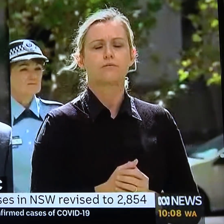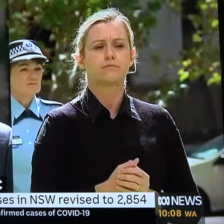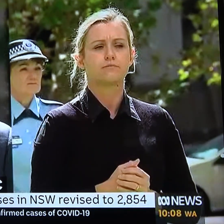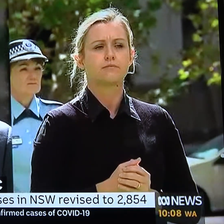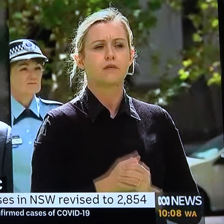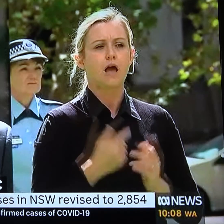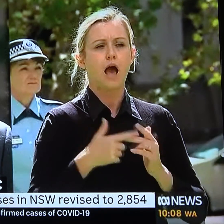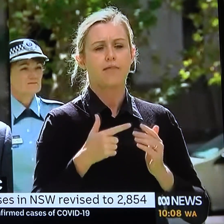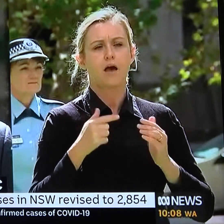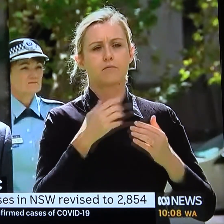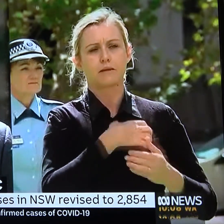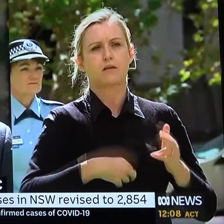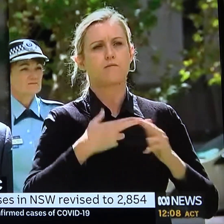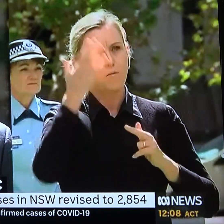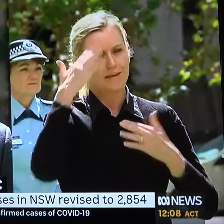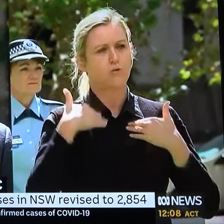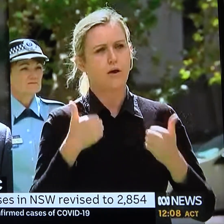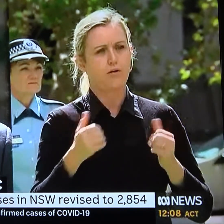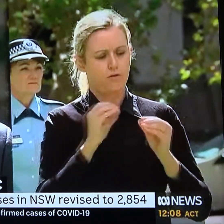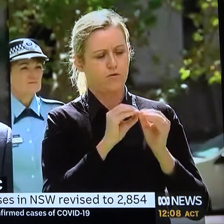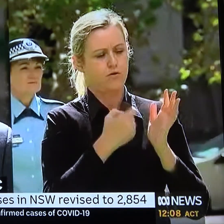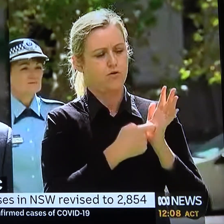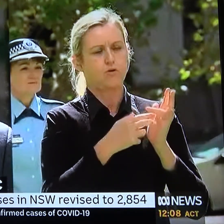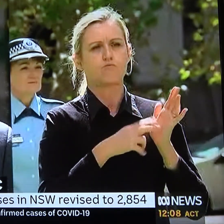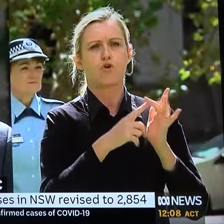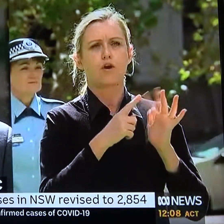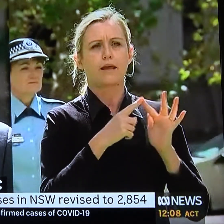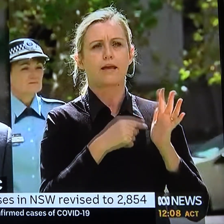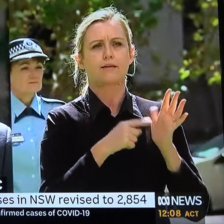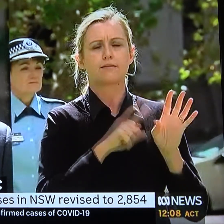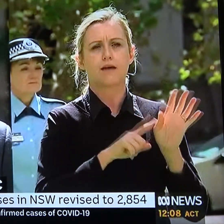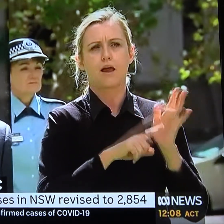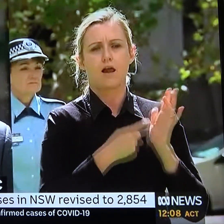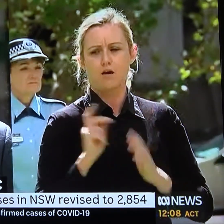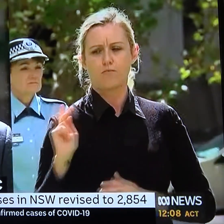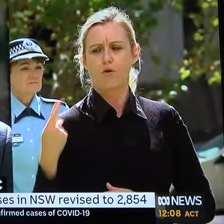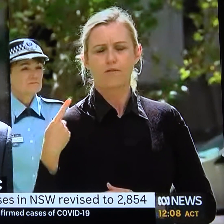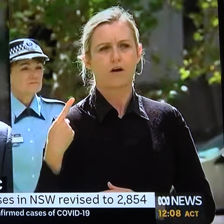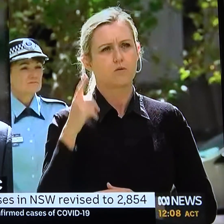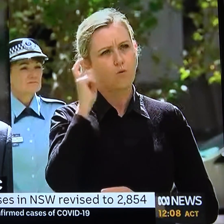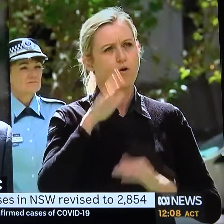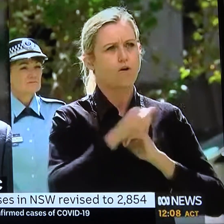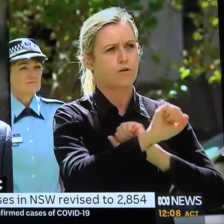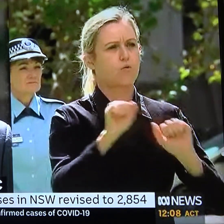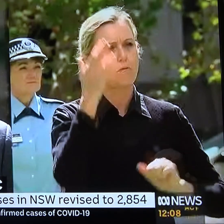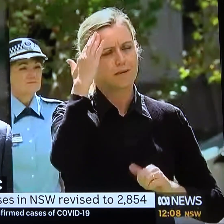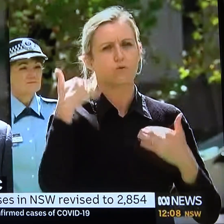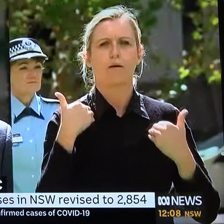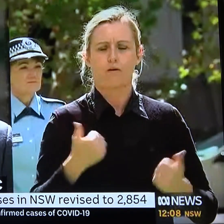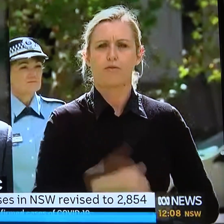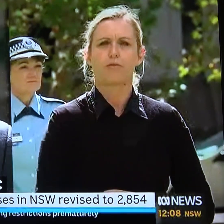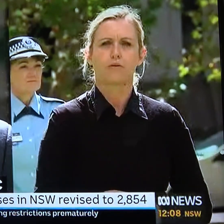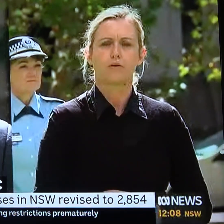would ask all of us to focus on bringing back that community, that sense of community. I will remember when I was much